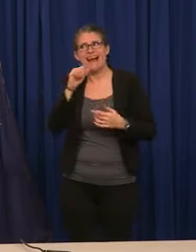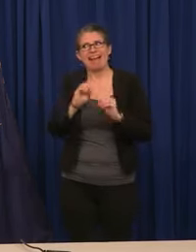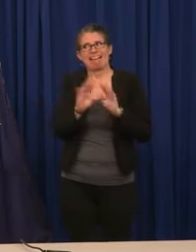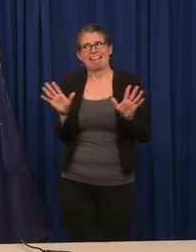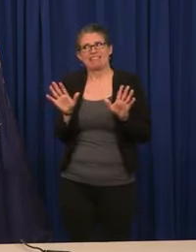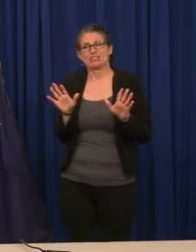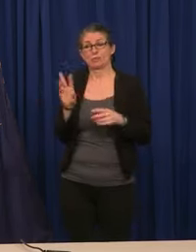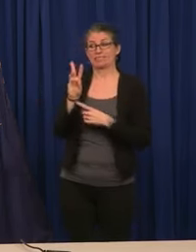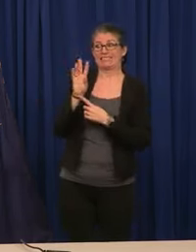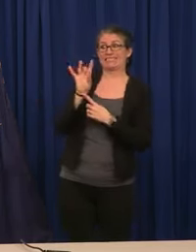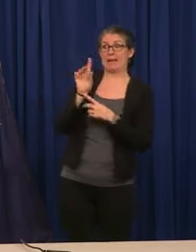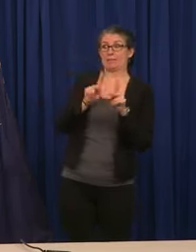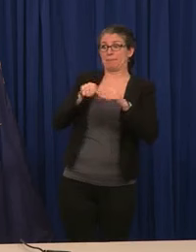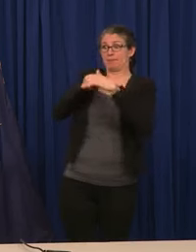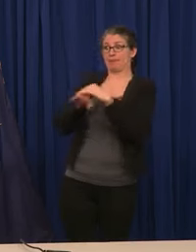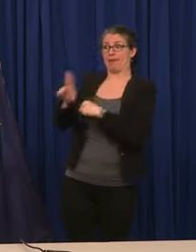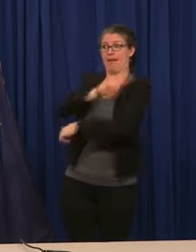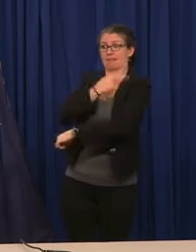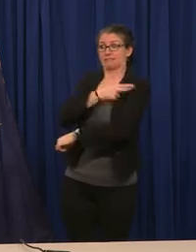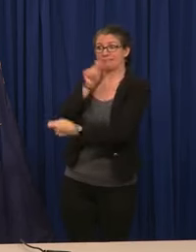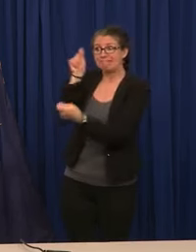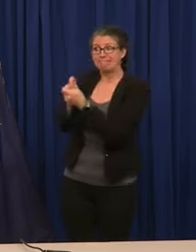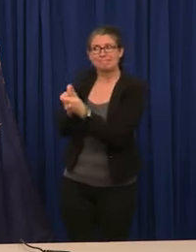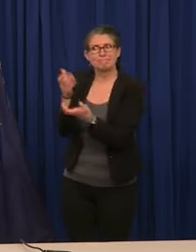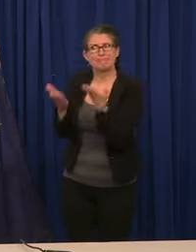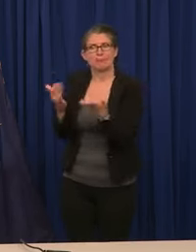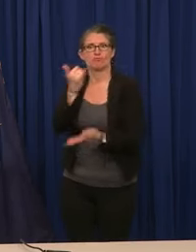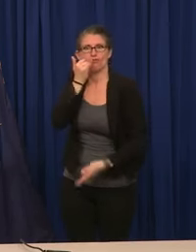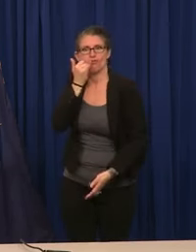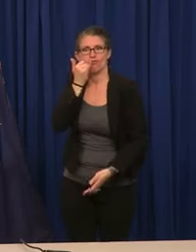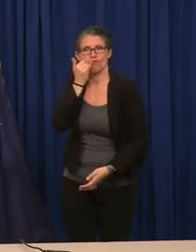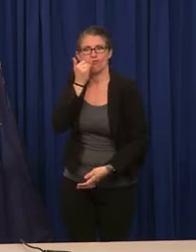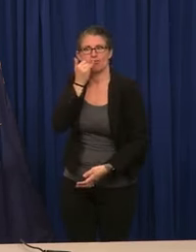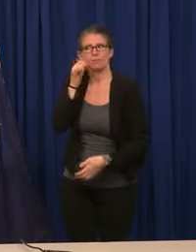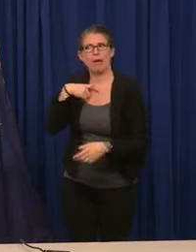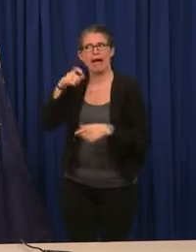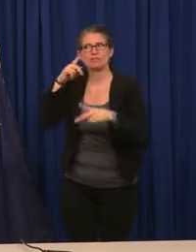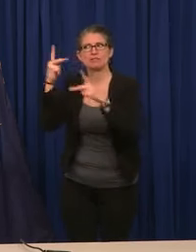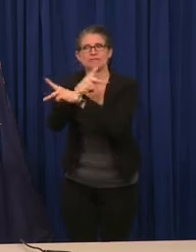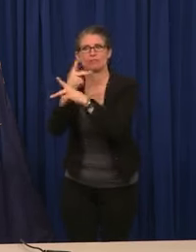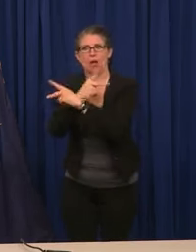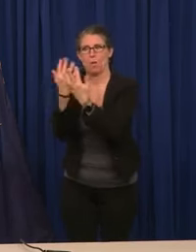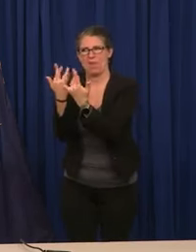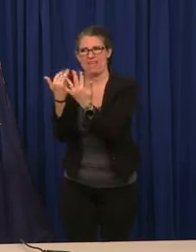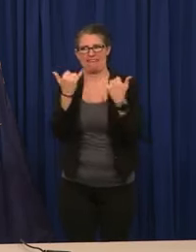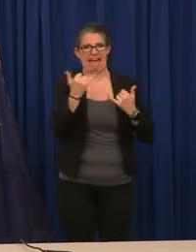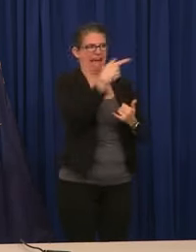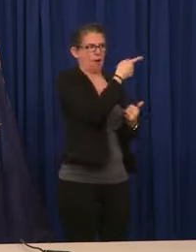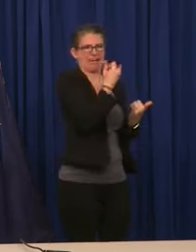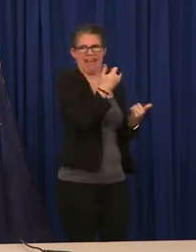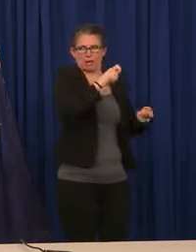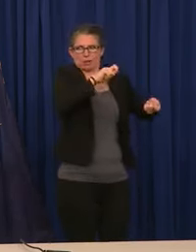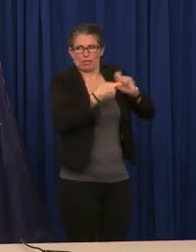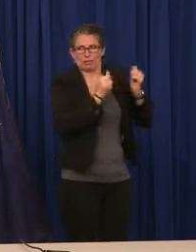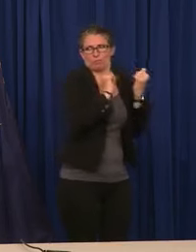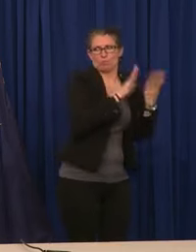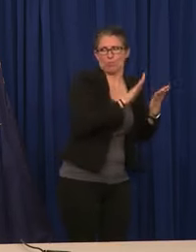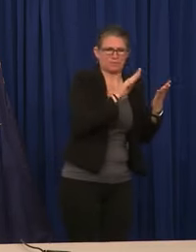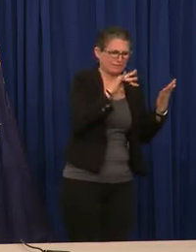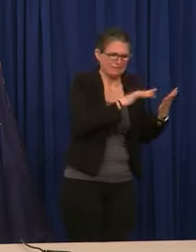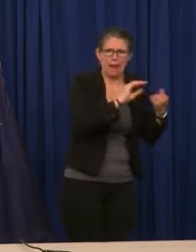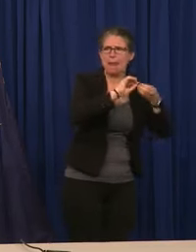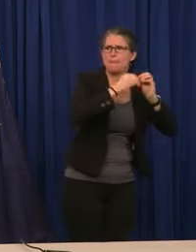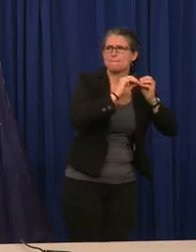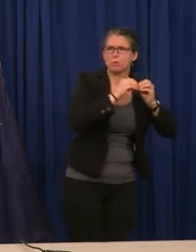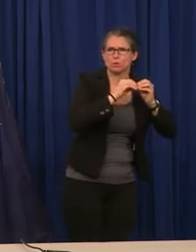we can rely on, takes a little bit of work, to be candid with you. Our team is working on that, and I do anticipate very soon we'll be able